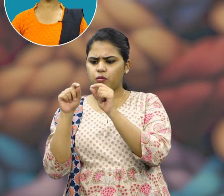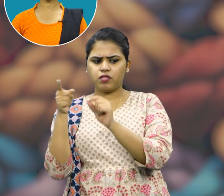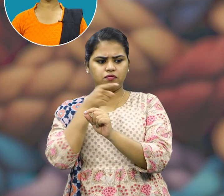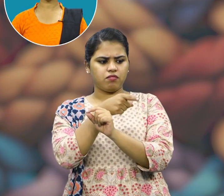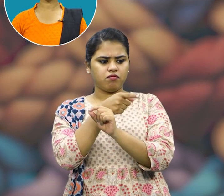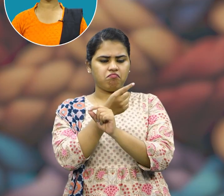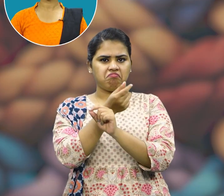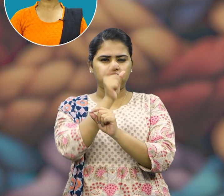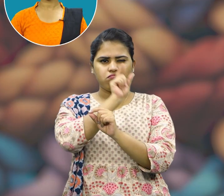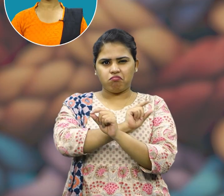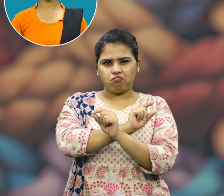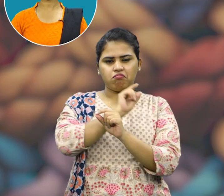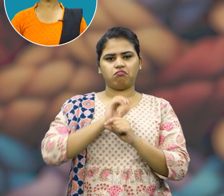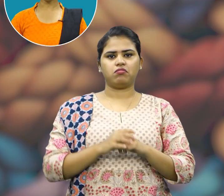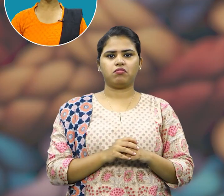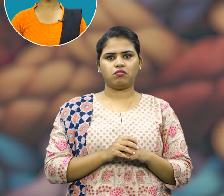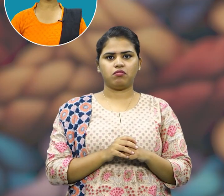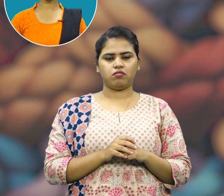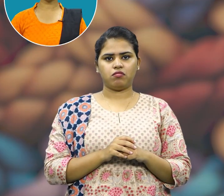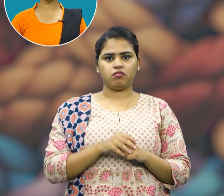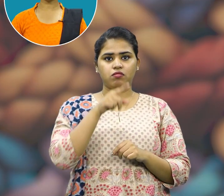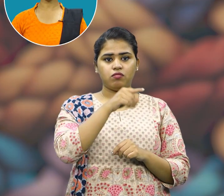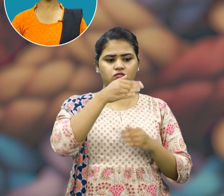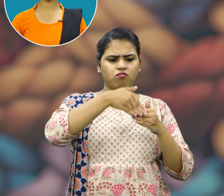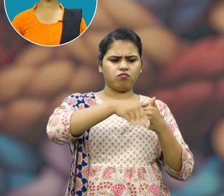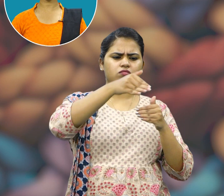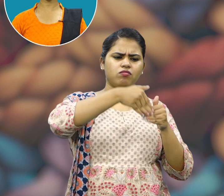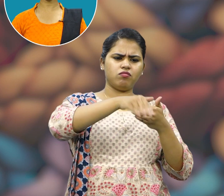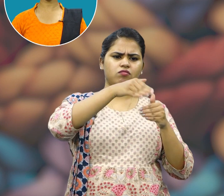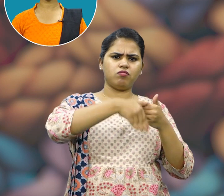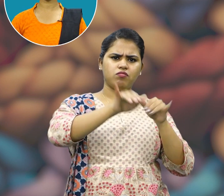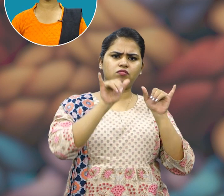fibers. It has high durability.